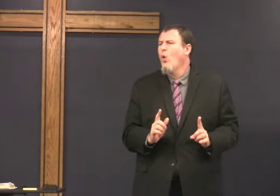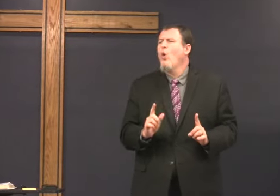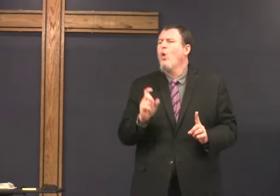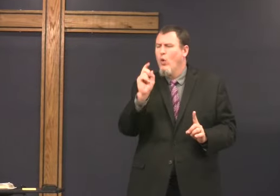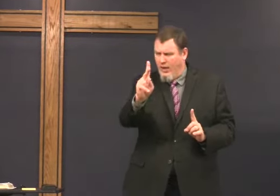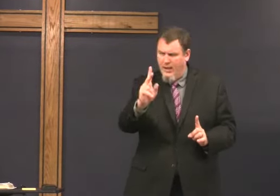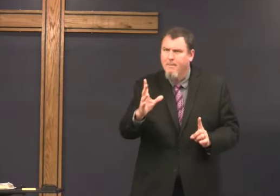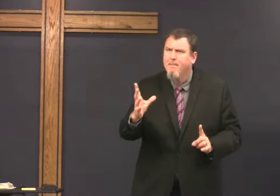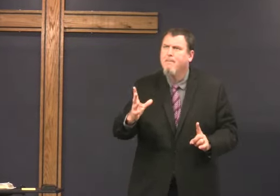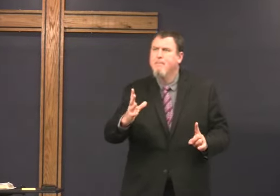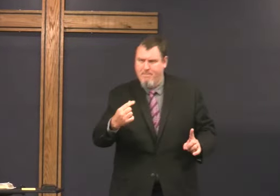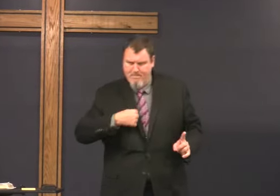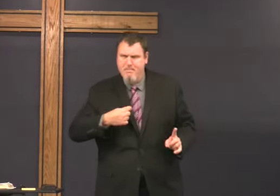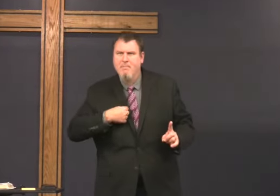is,